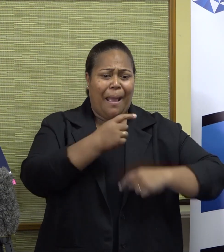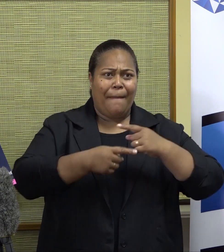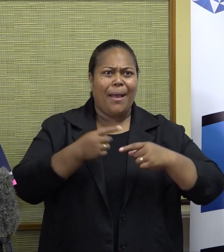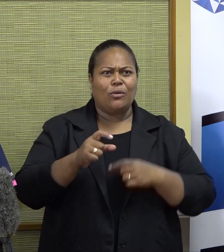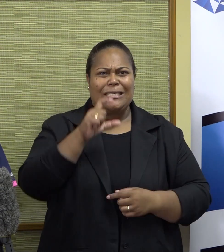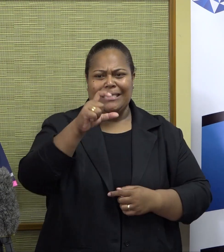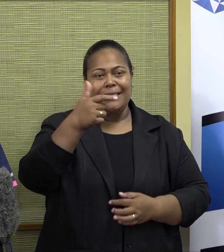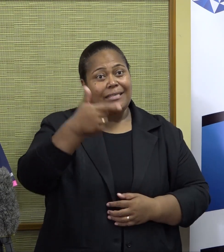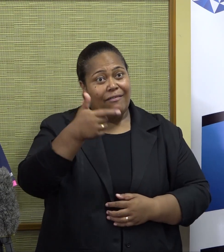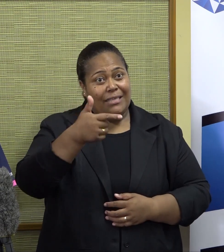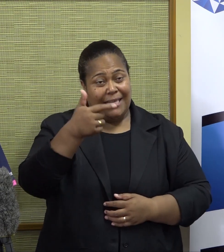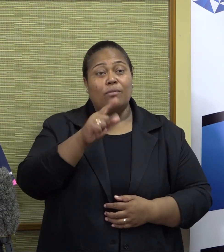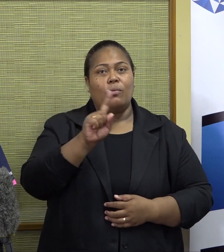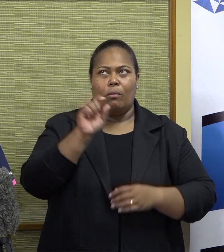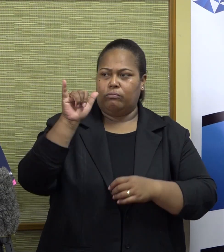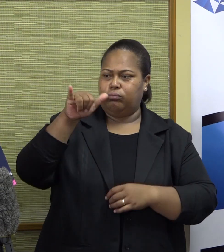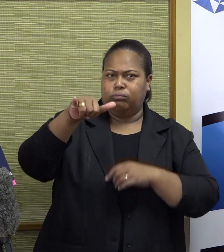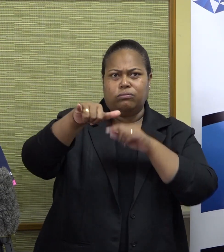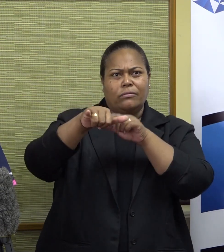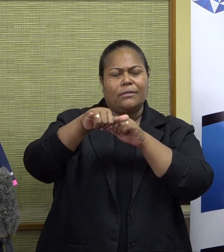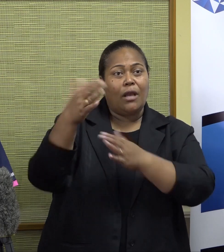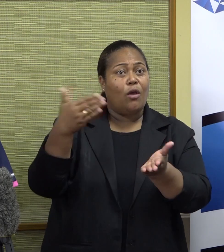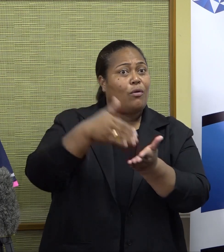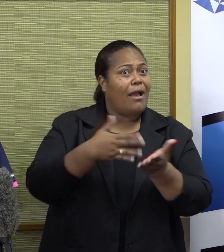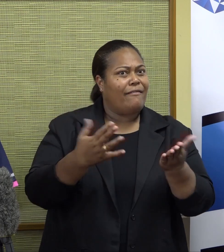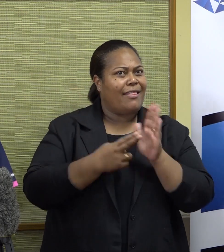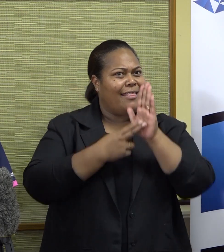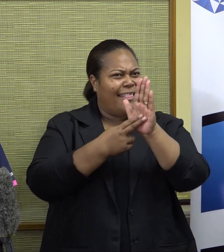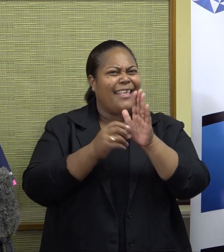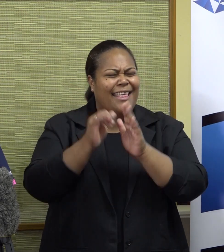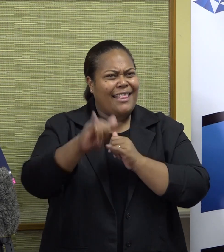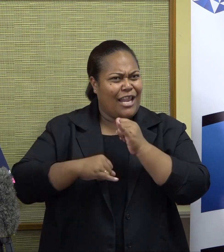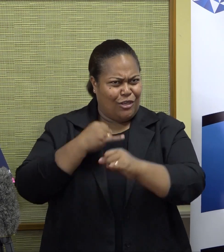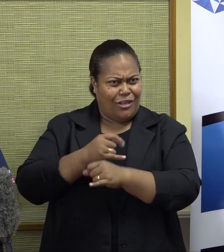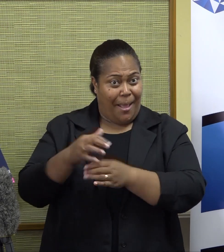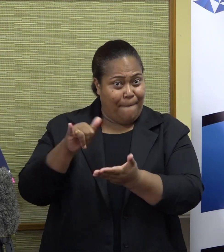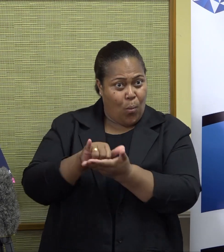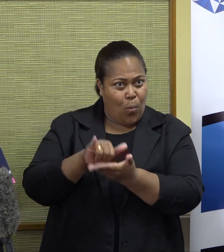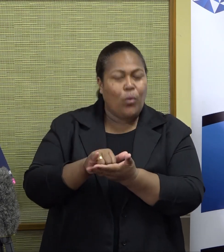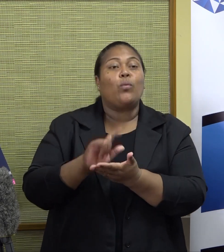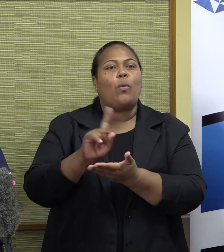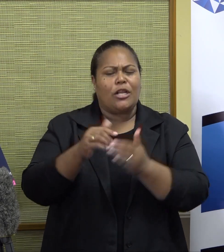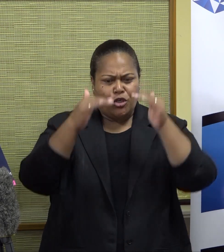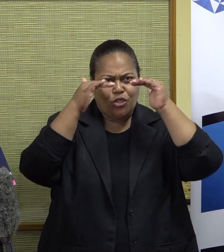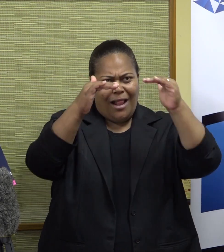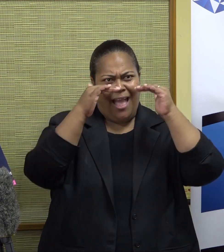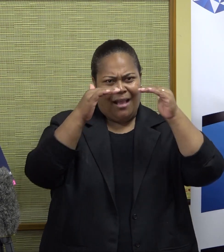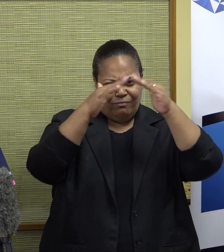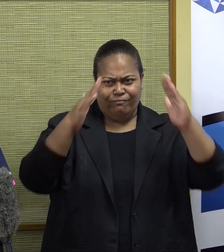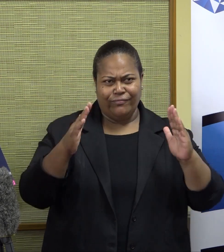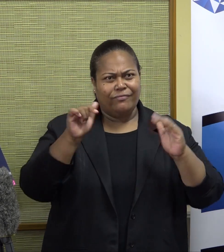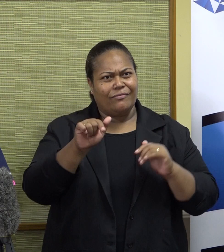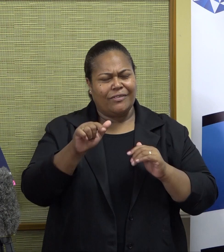aircraft arriving at Nandi International this afternoon with a cargo of shelter kits. We are thankful to